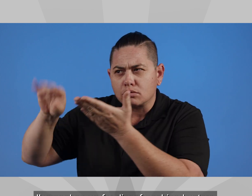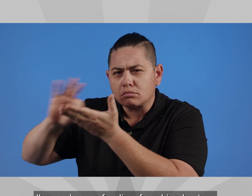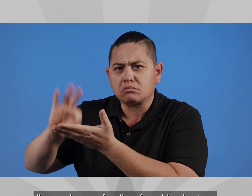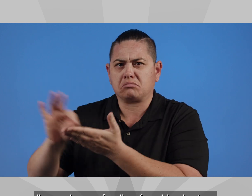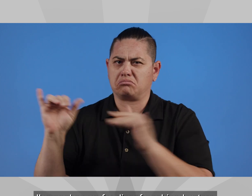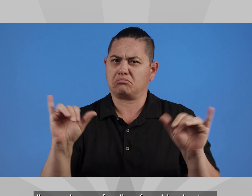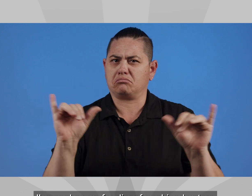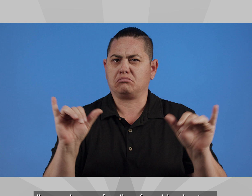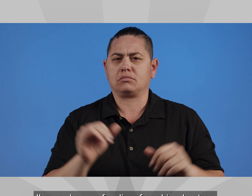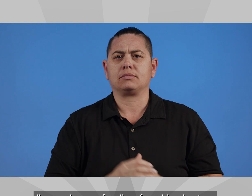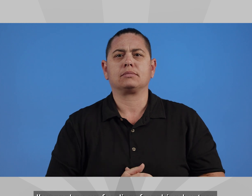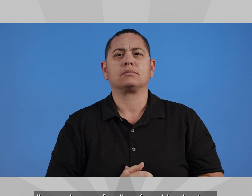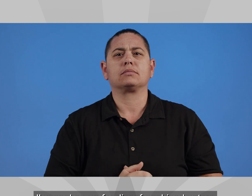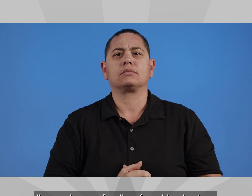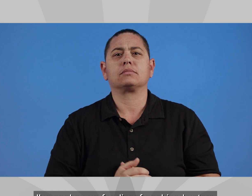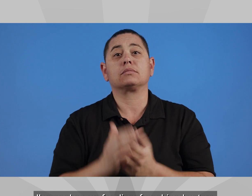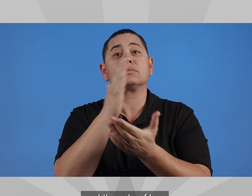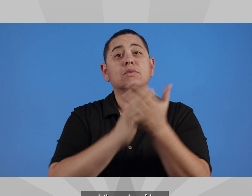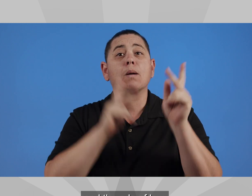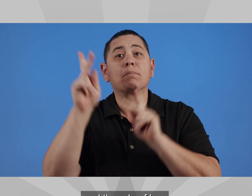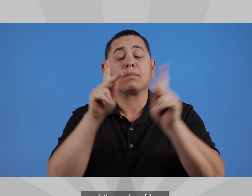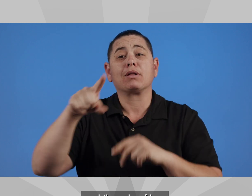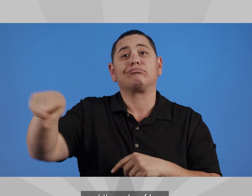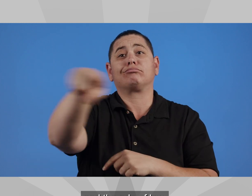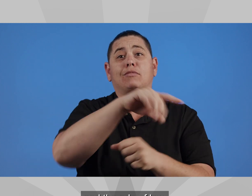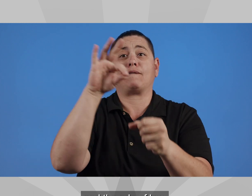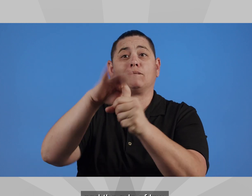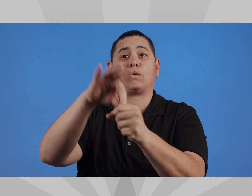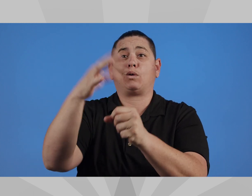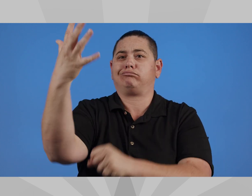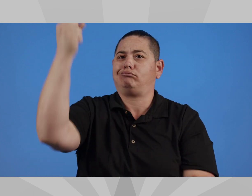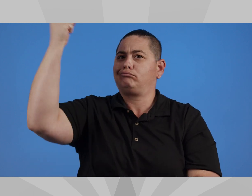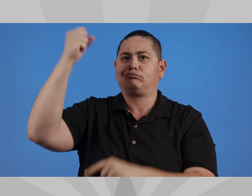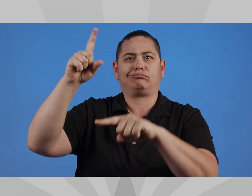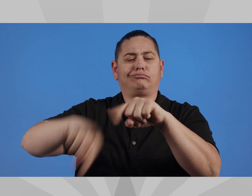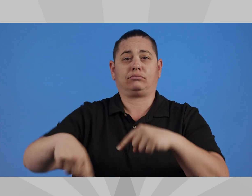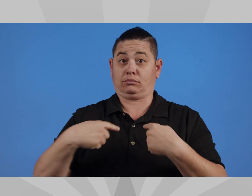I've spoken up for disenfranchised voters and the rule of law.